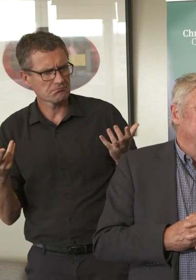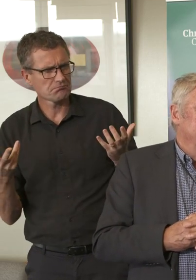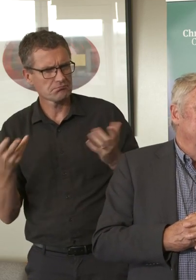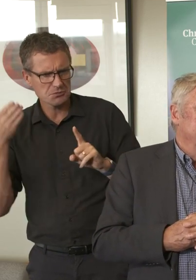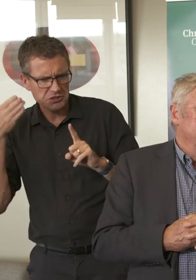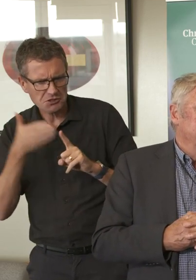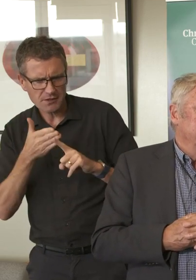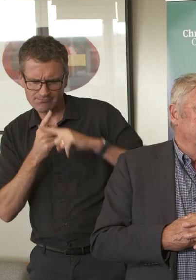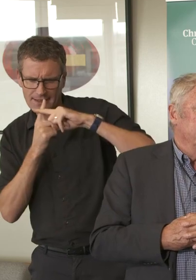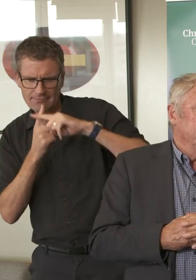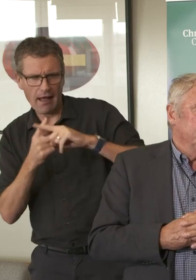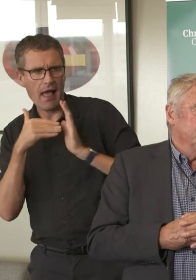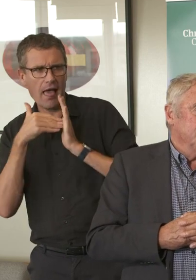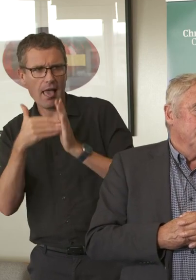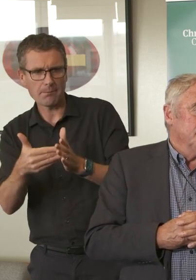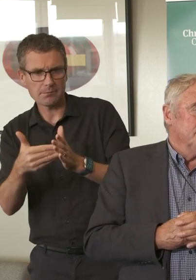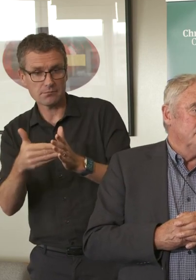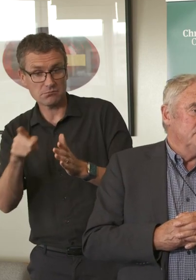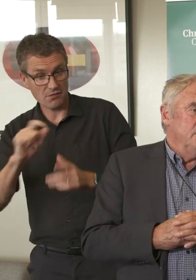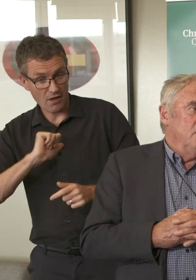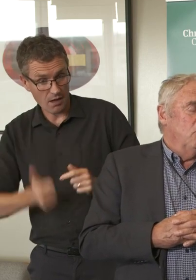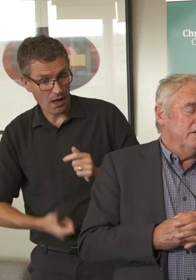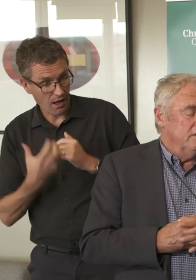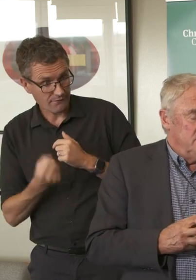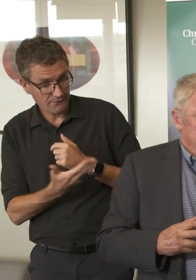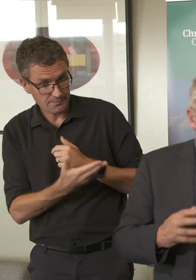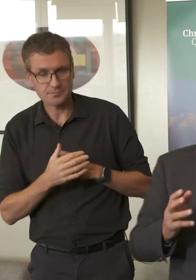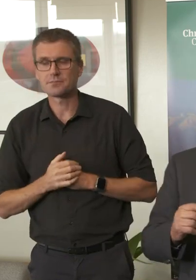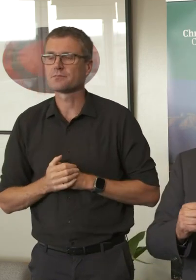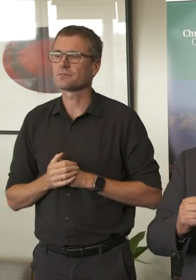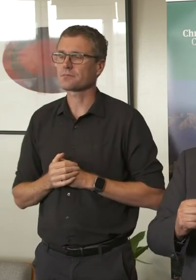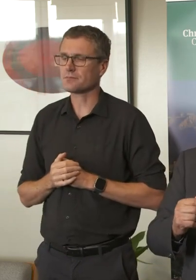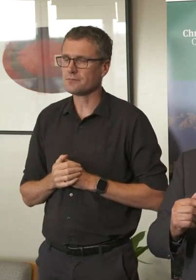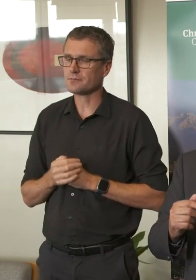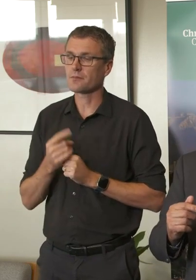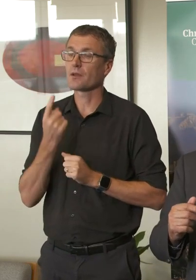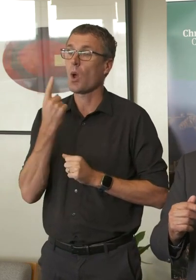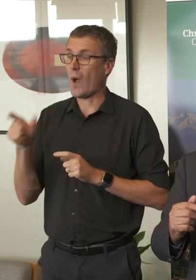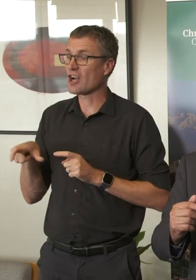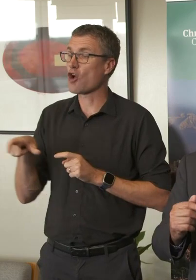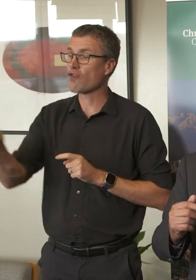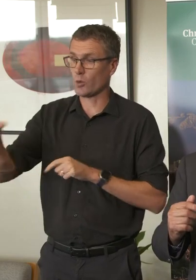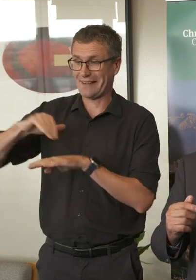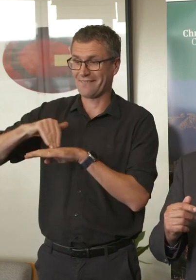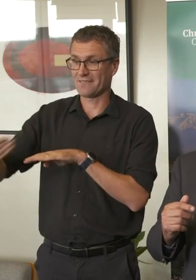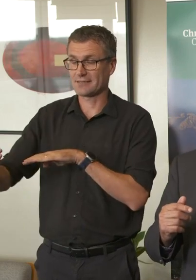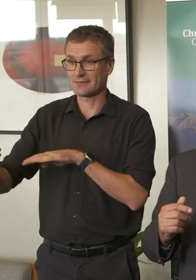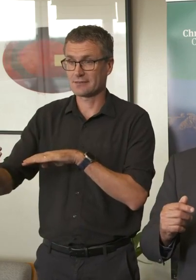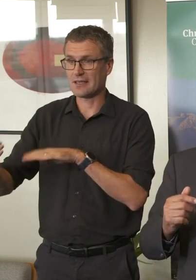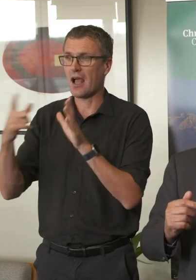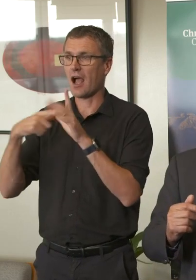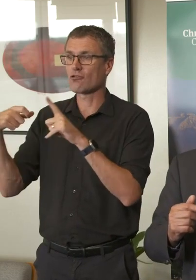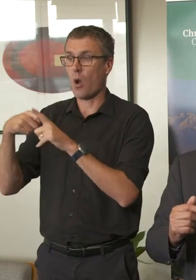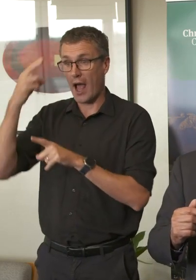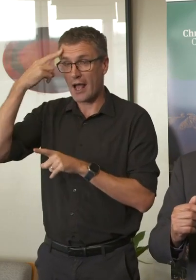specific efforts targeted at supporting farmers? One of the roads that's badly affected over in Akaroa is